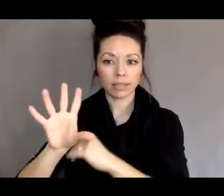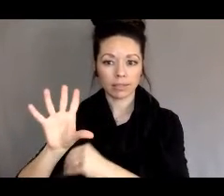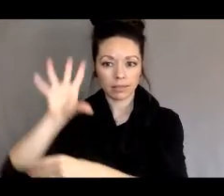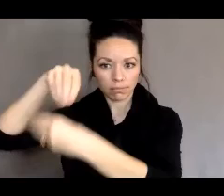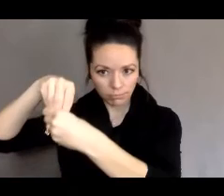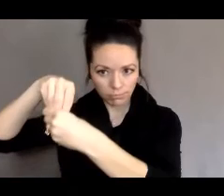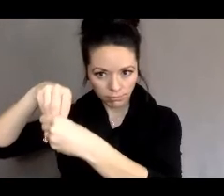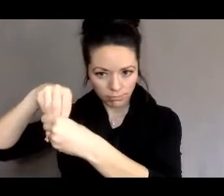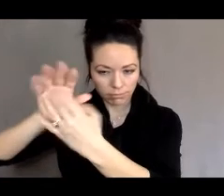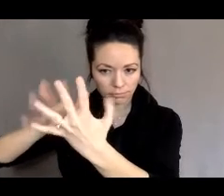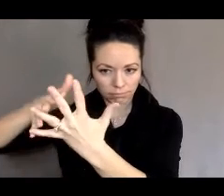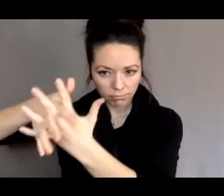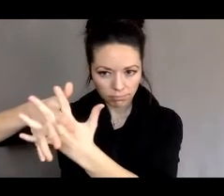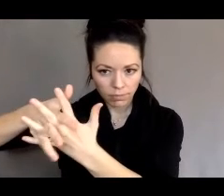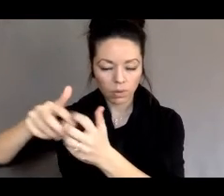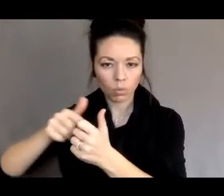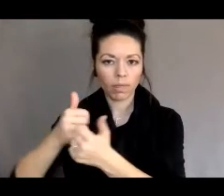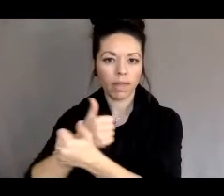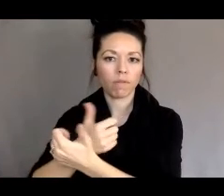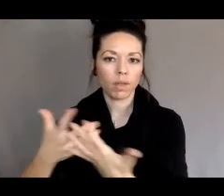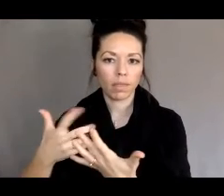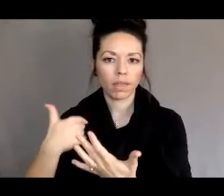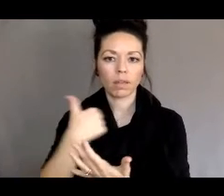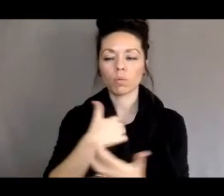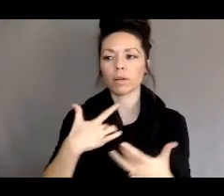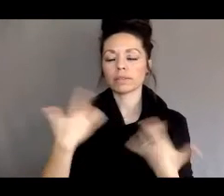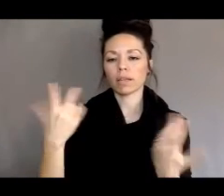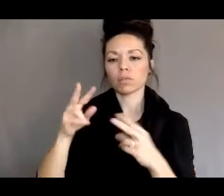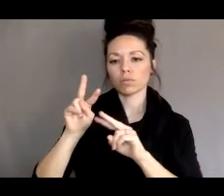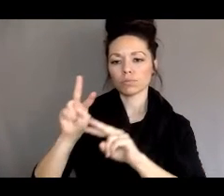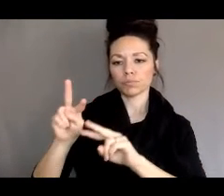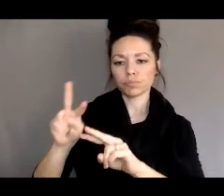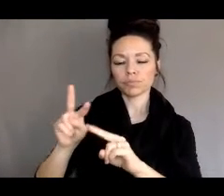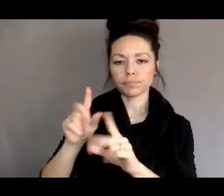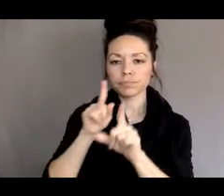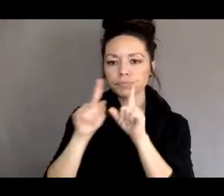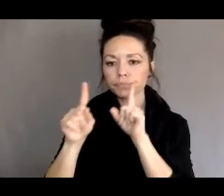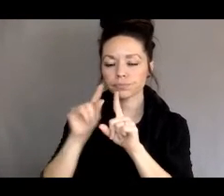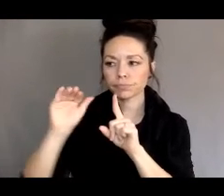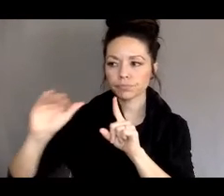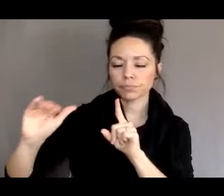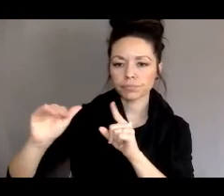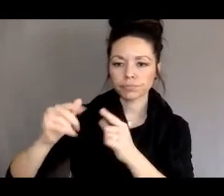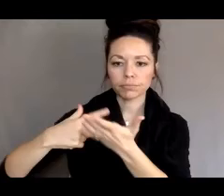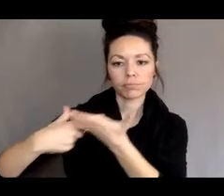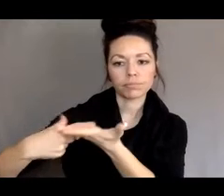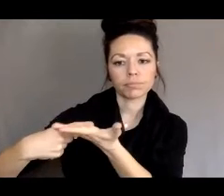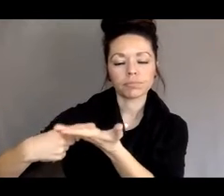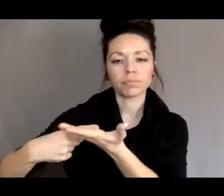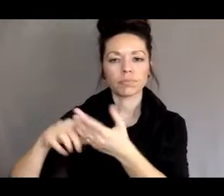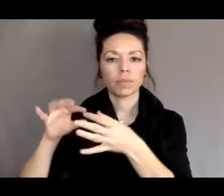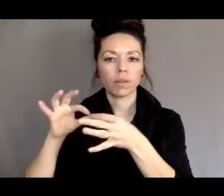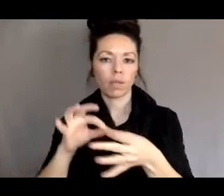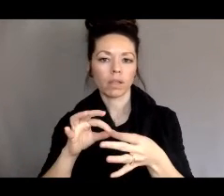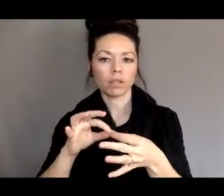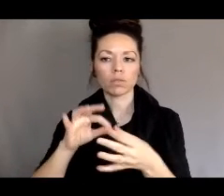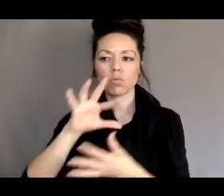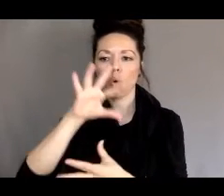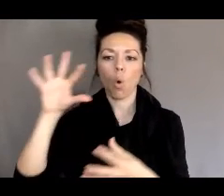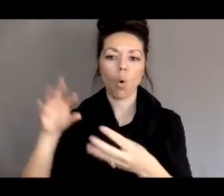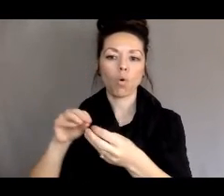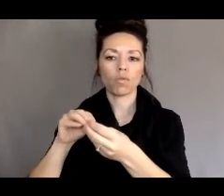monitor that bill, to be included, and have those ongoing conversations related to overall